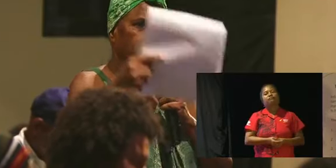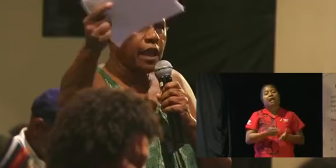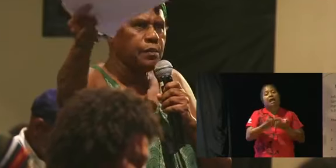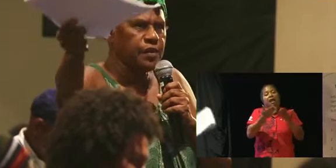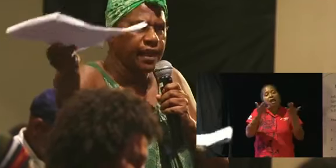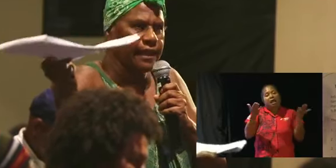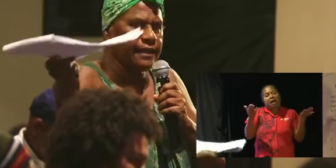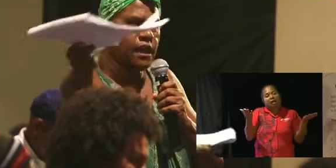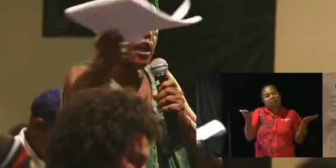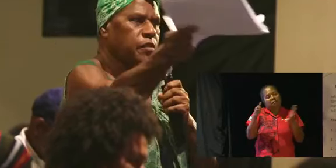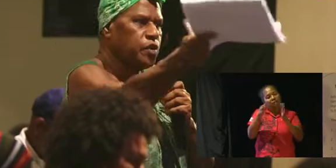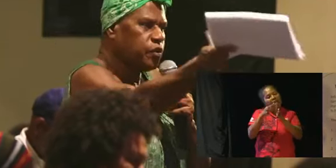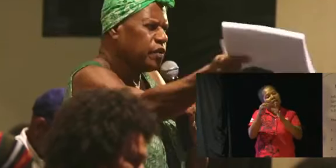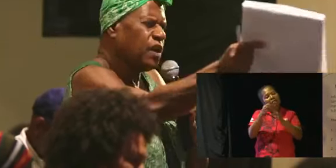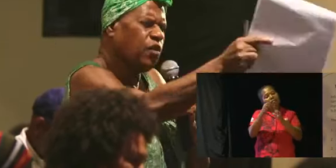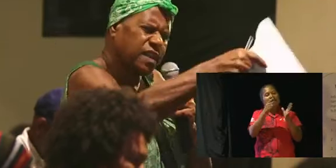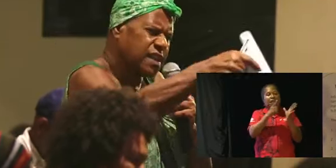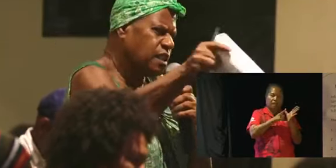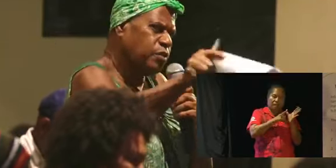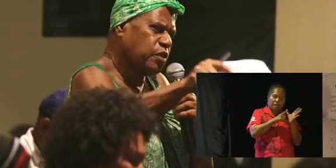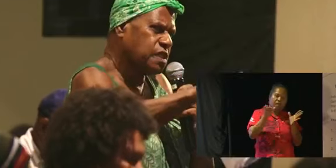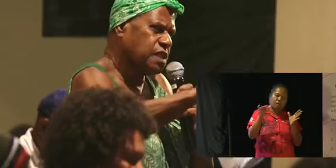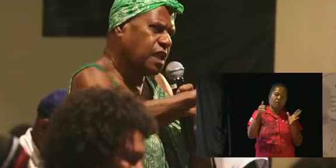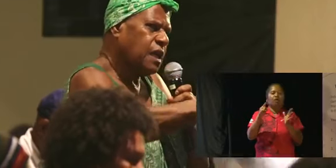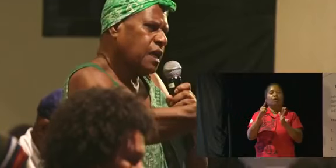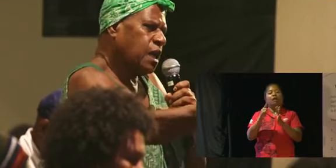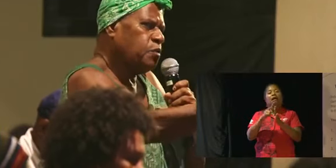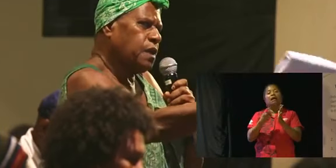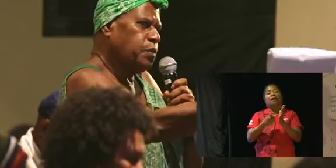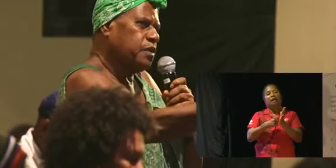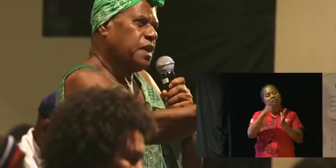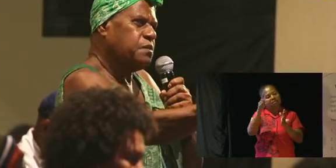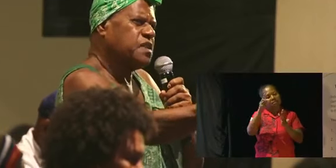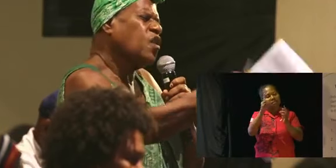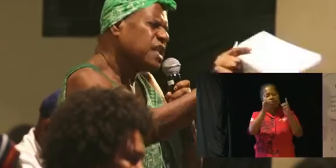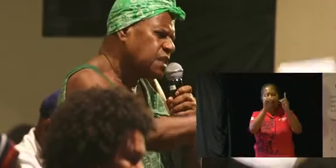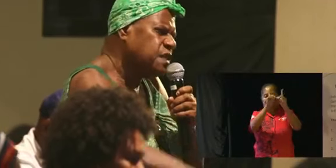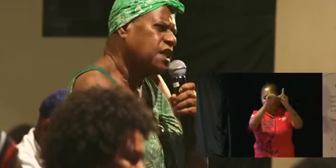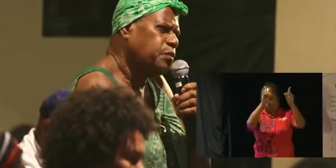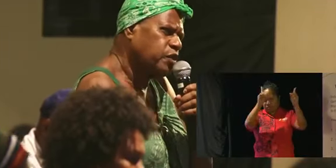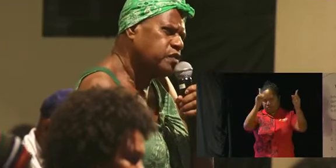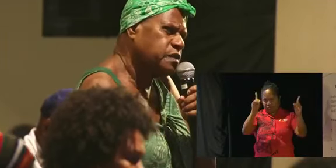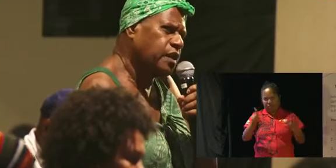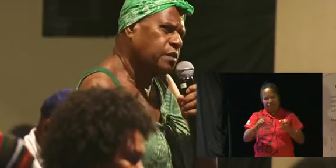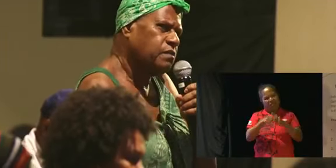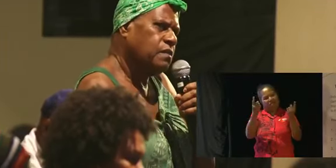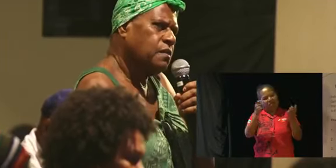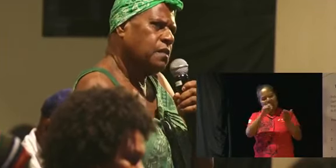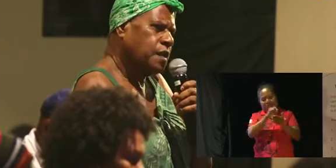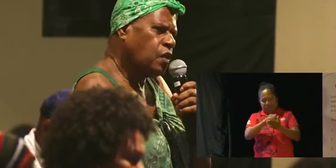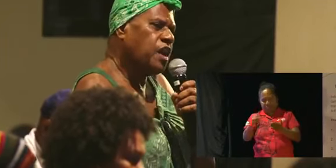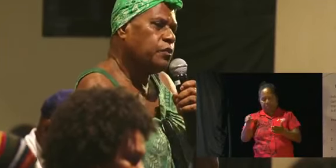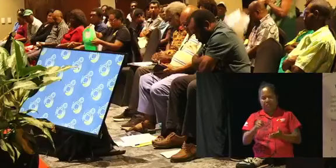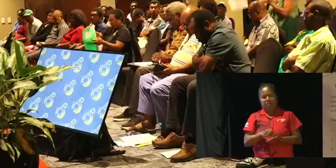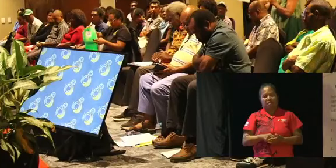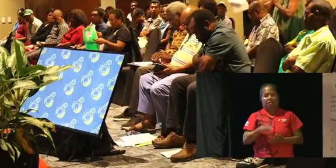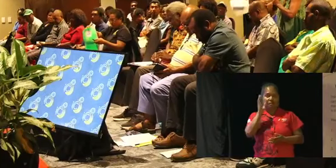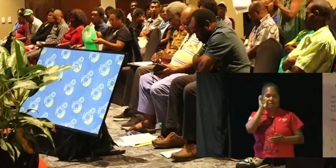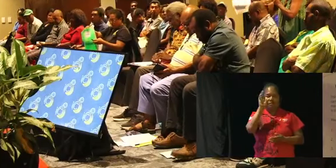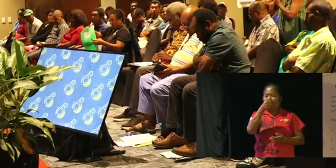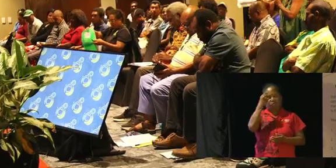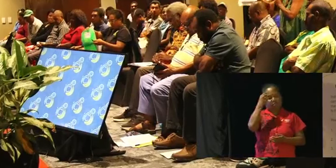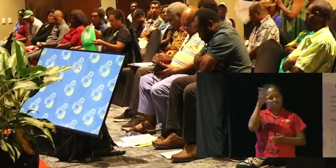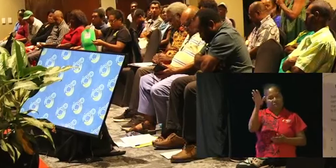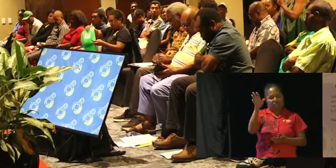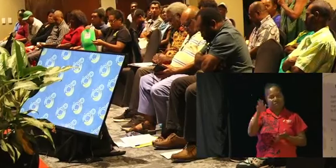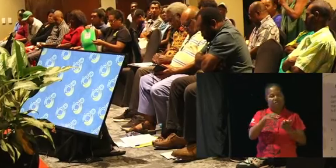awa mig lo IPA na kam le you na okay this la process ya. And you put in maybe. Okay there's something like a process long You know